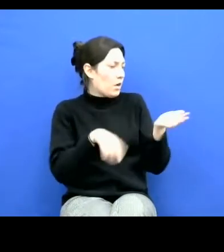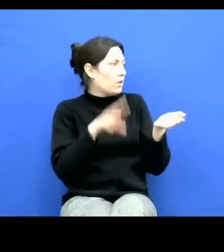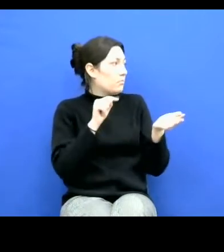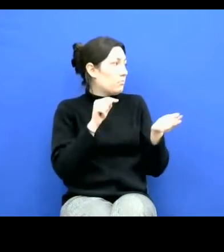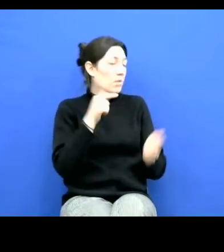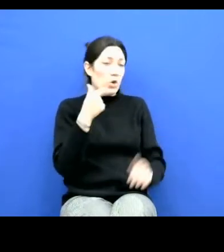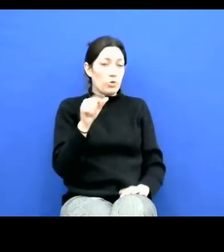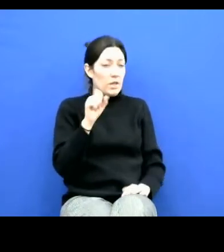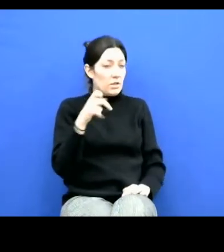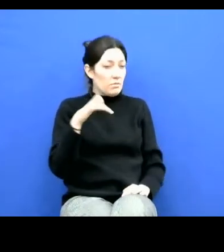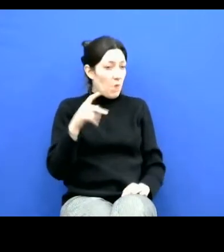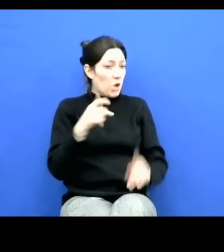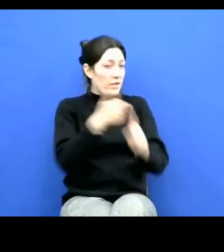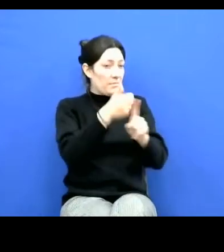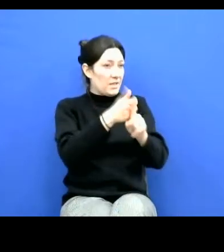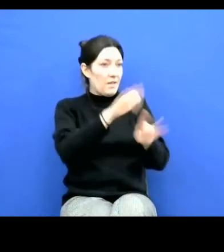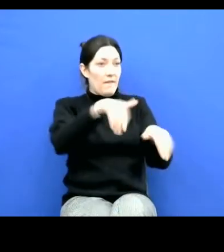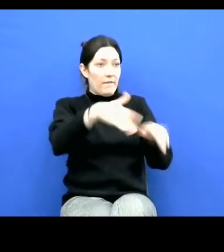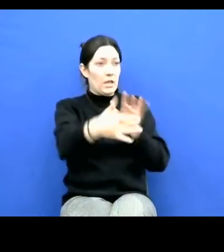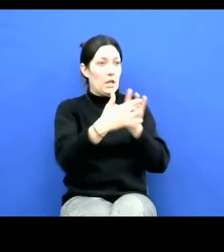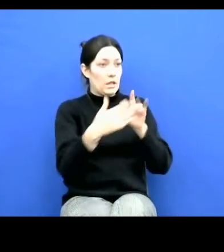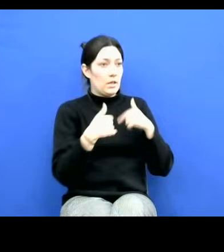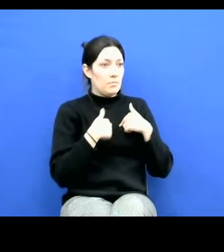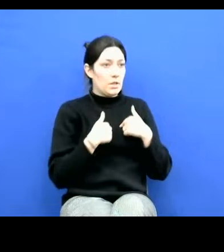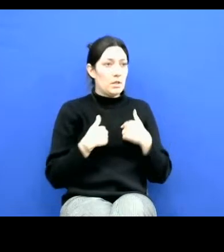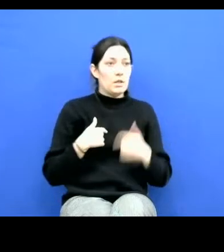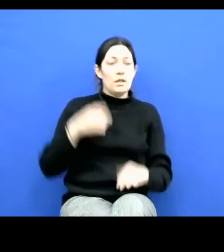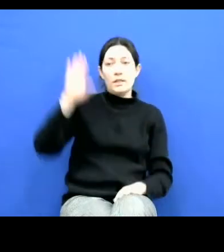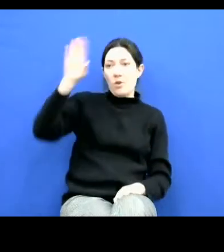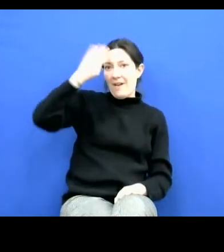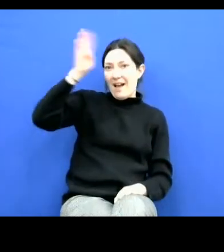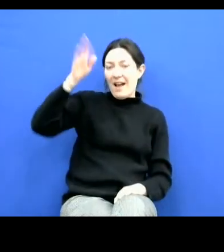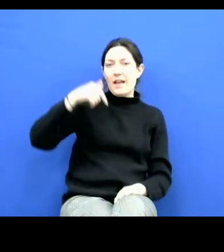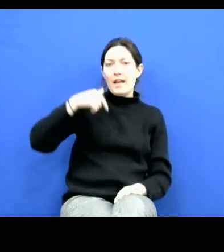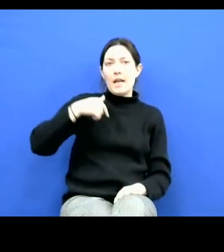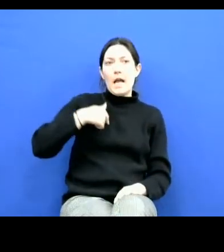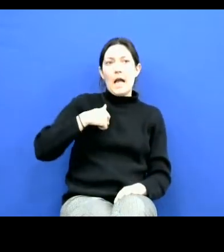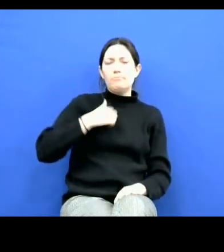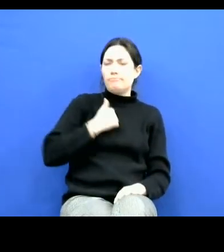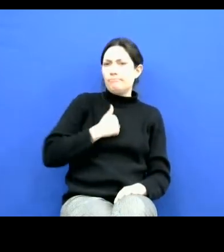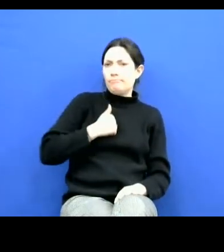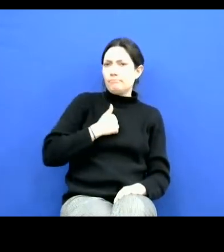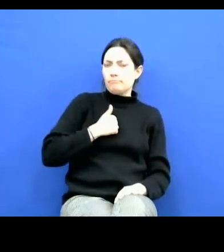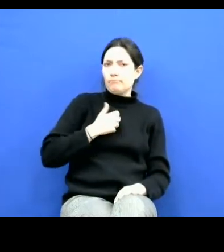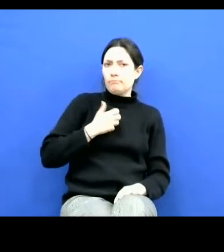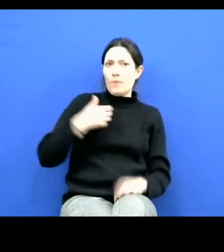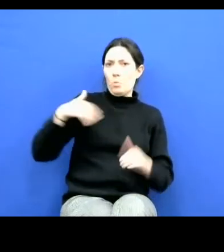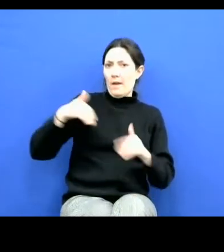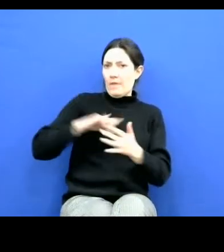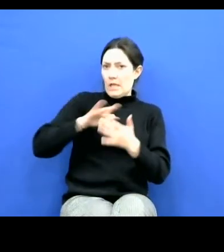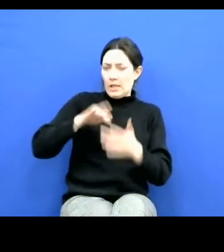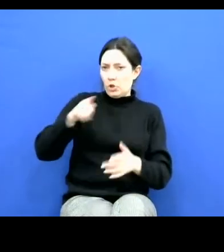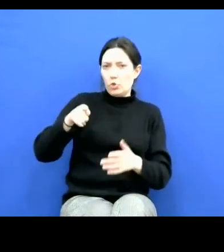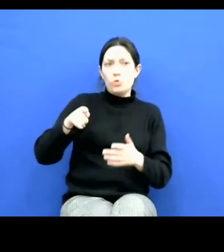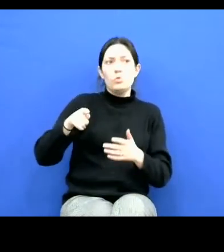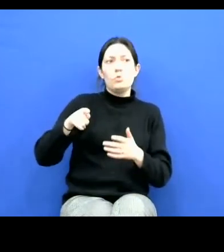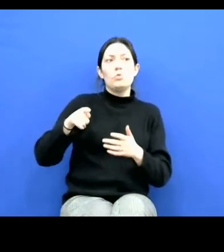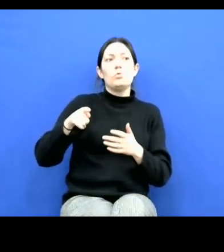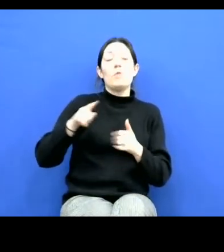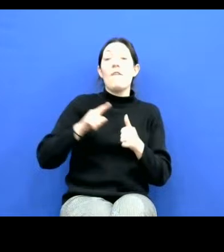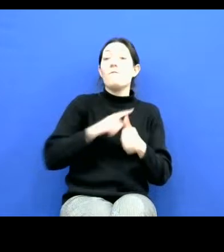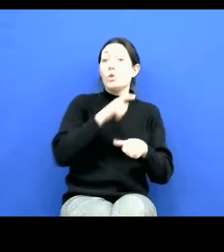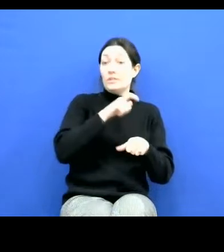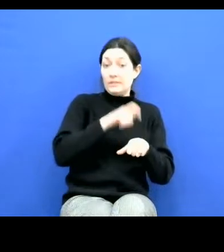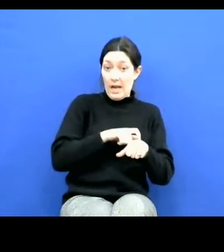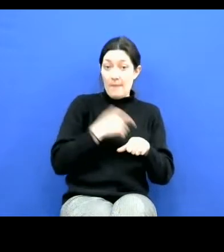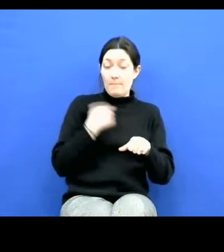has never contacted me and said, hey, let's talk about this. So Andrew, I am quite remiss that we were never able to get into contact with you. The first time